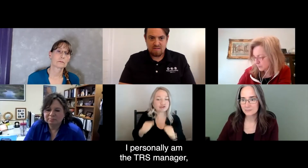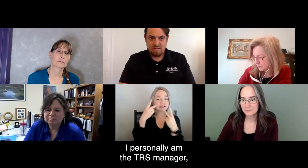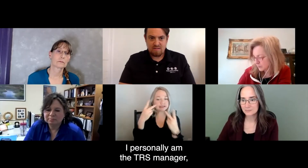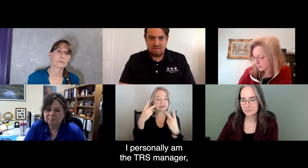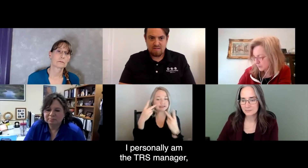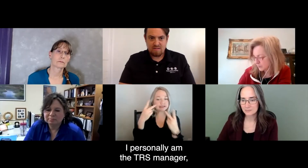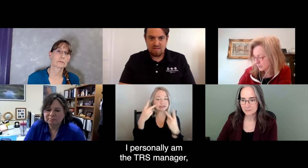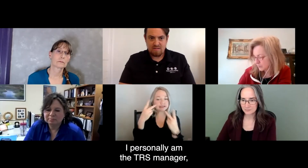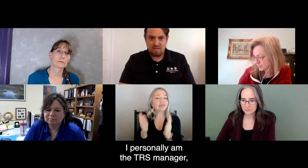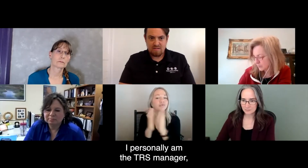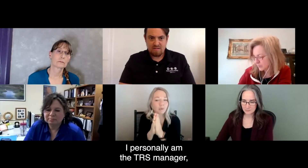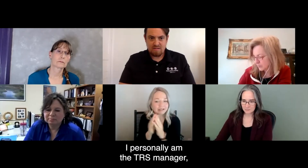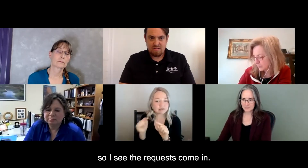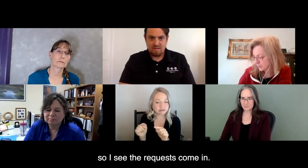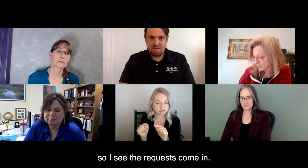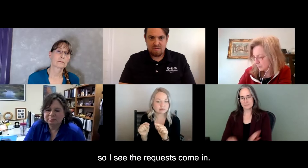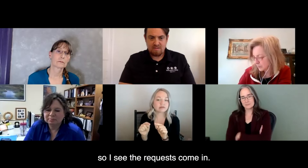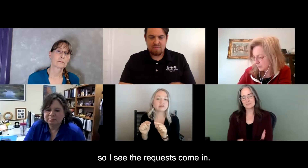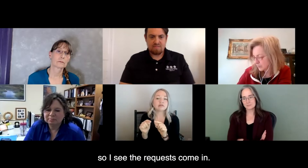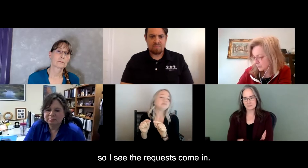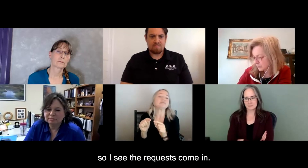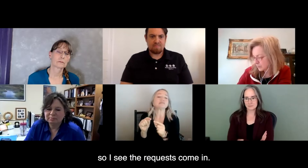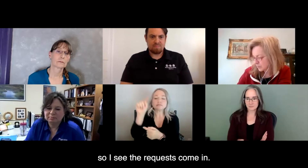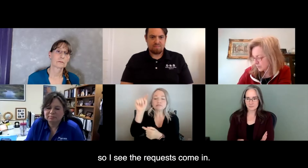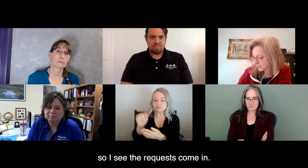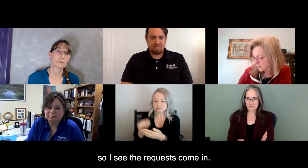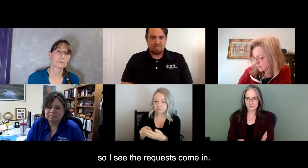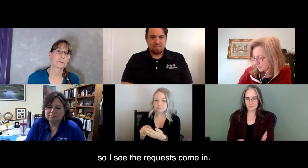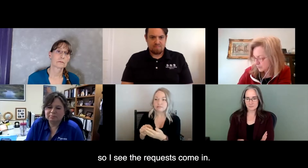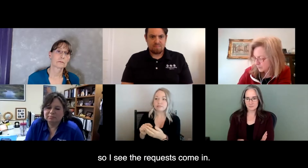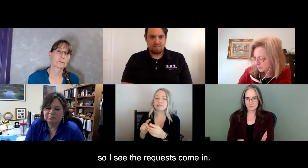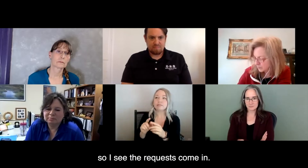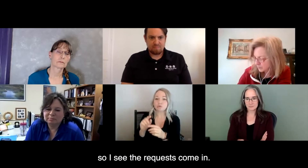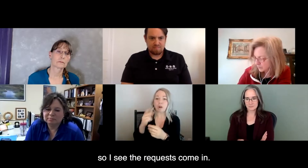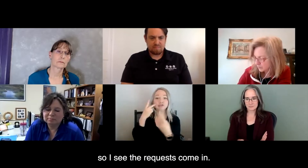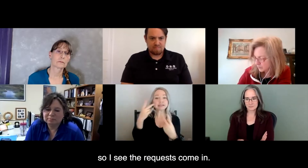I personally am the TRS manager, so I see the requests come in.